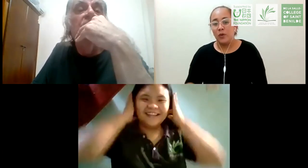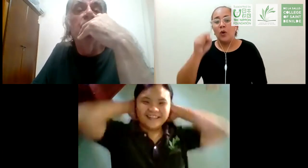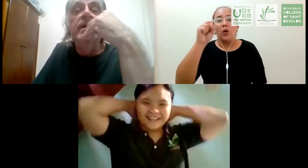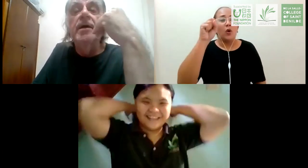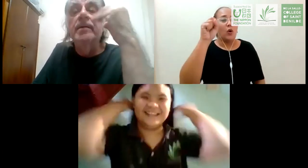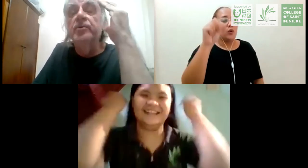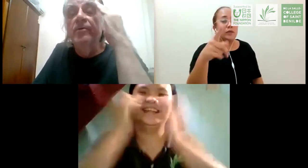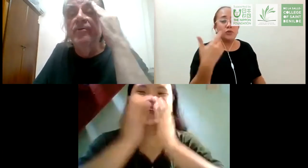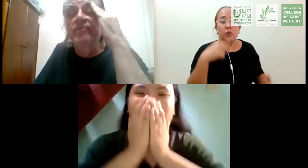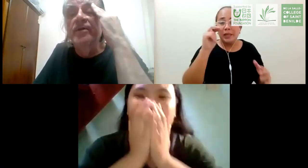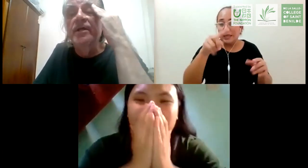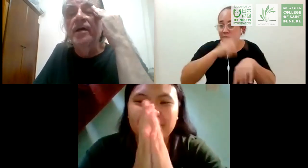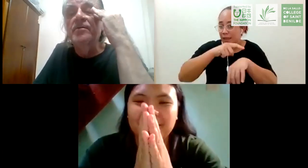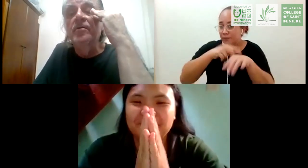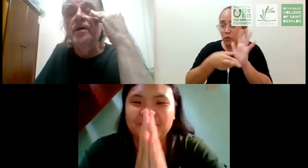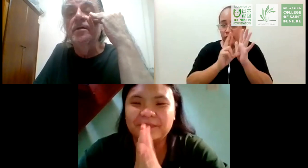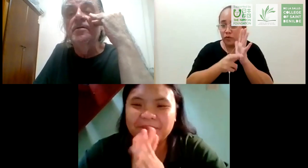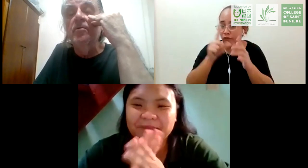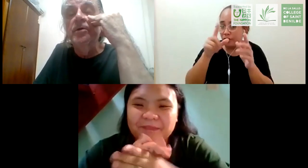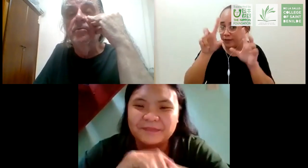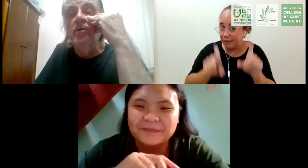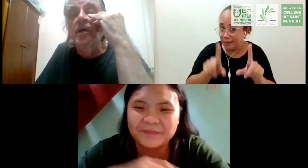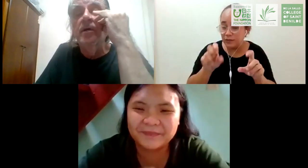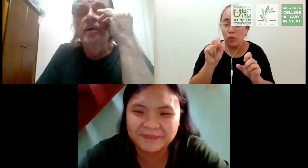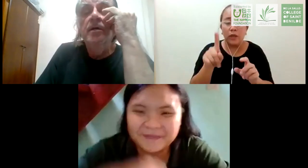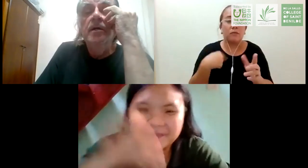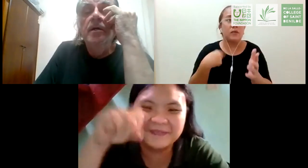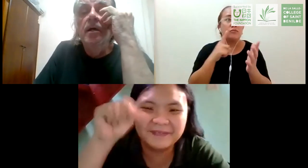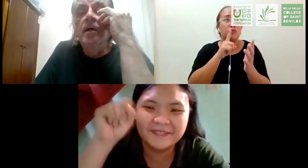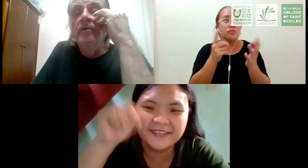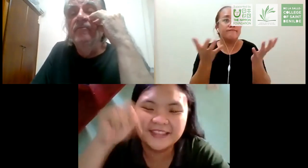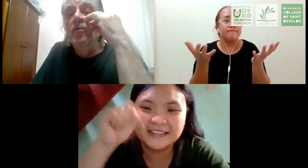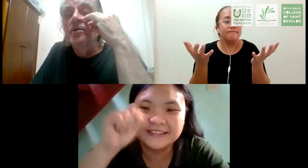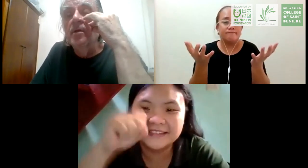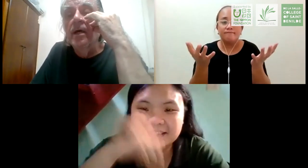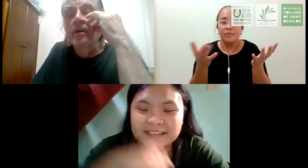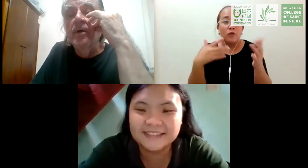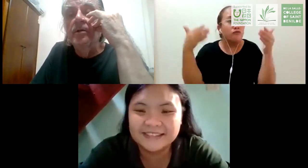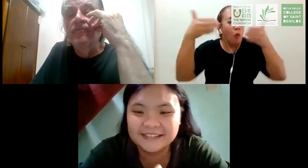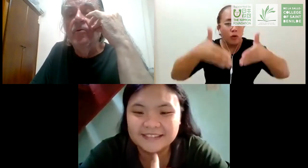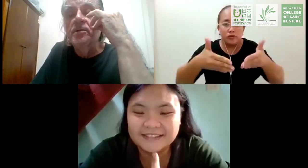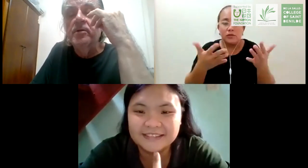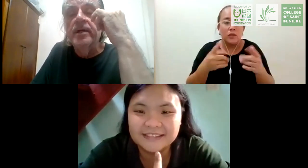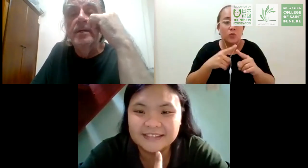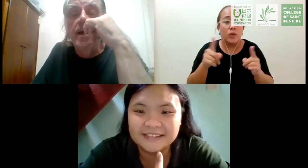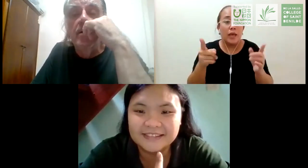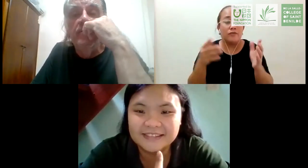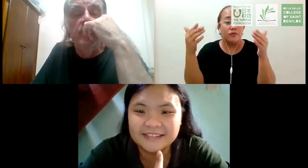we need time to review for the test. Okay. So we should really focus on that. We can focus on that now if you